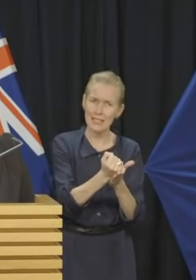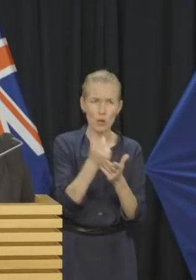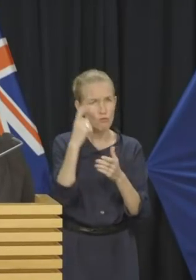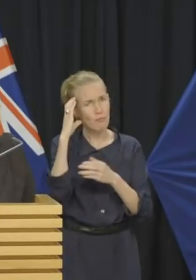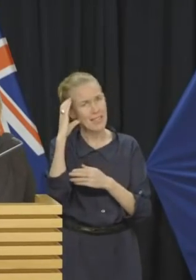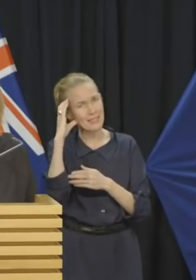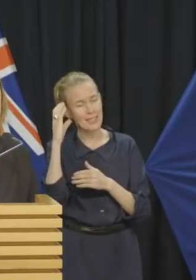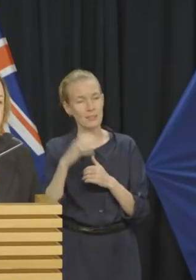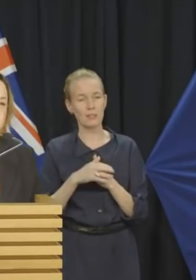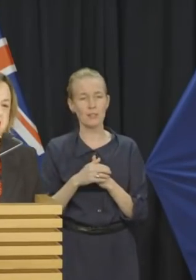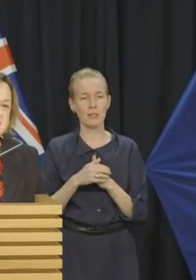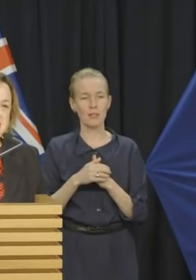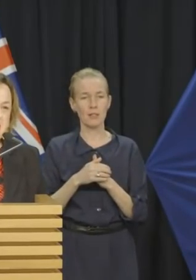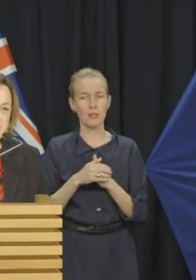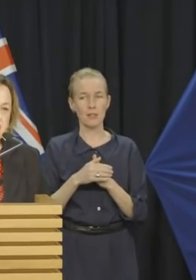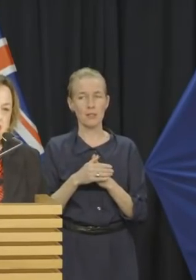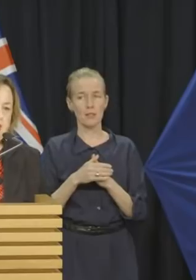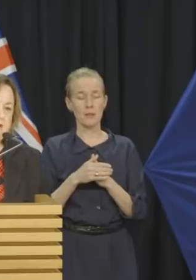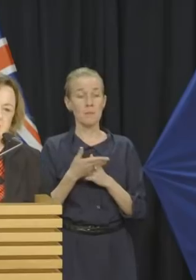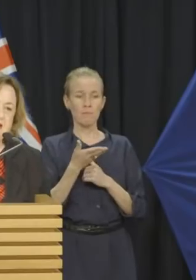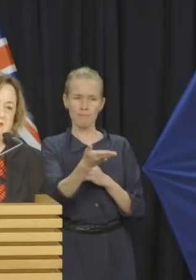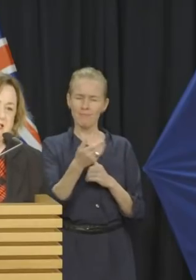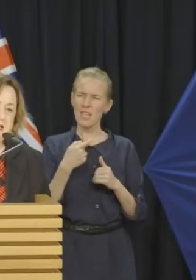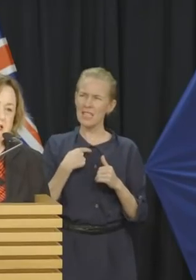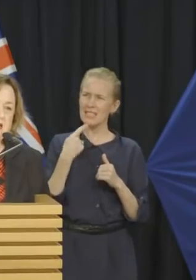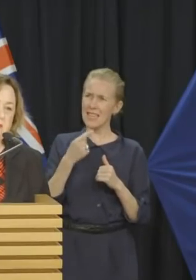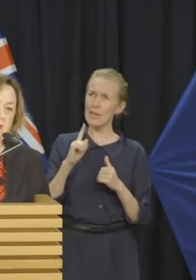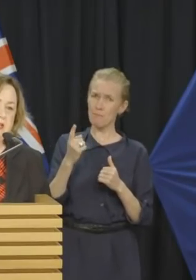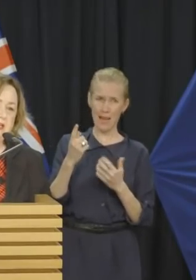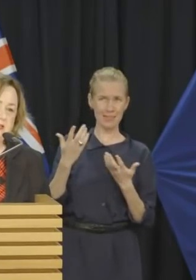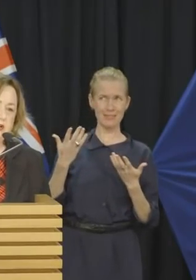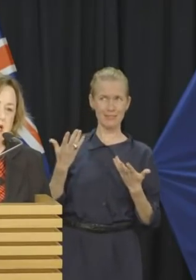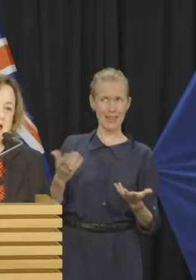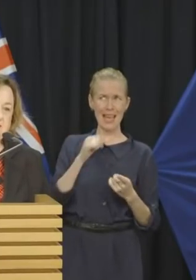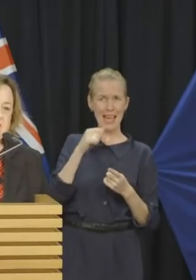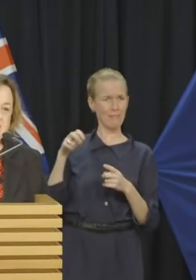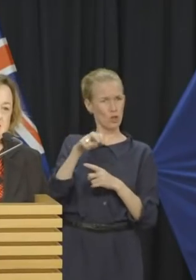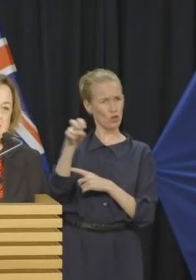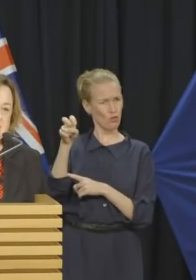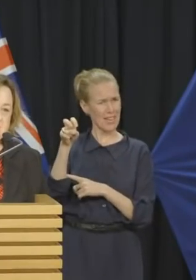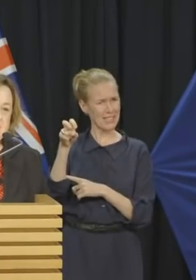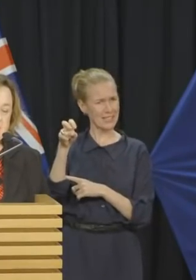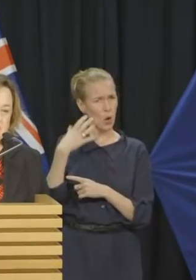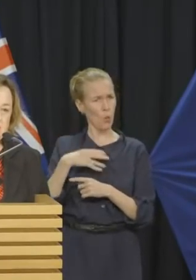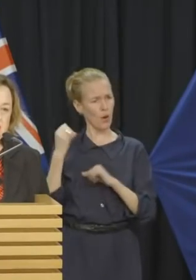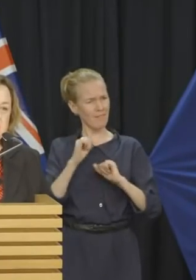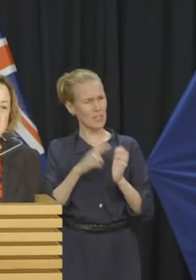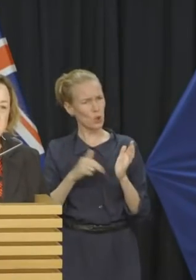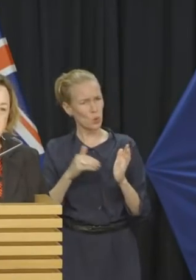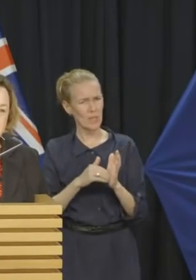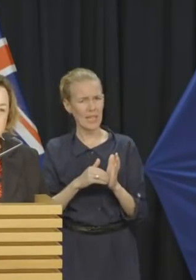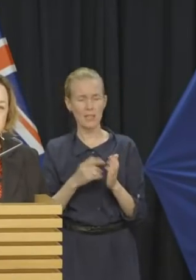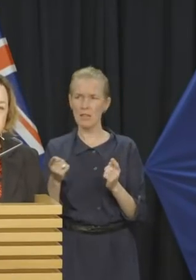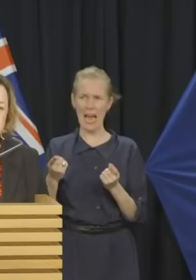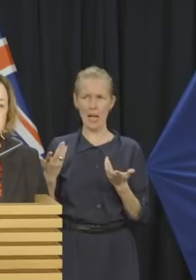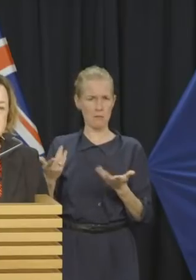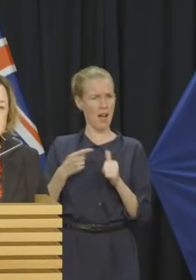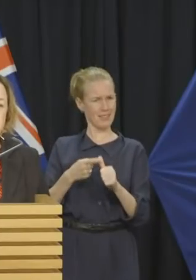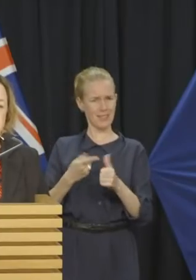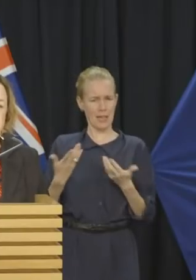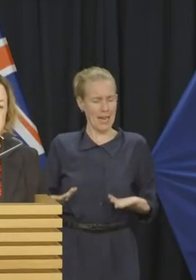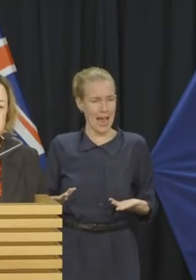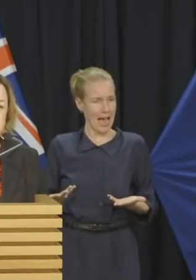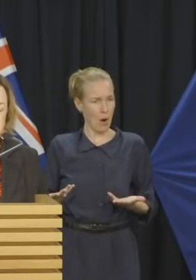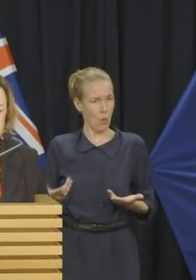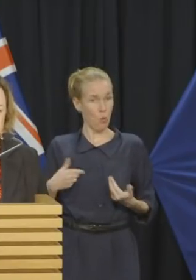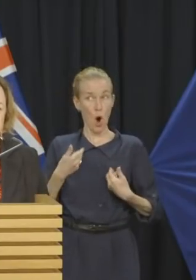much, right? Well, no one is getting issued a visitor visa at the moment. That is not a class of visa that is being issued. The only people who can enter